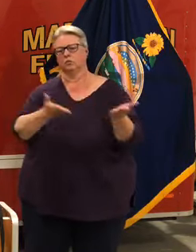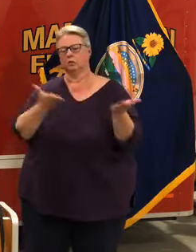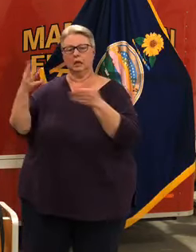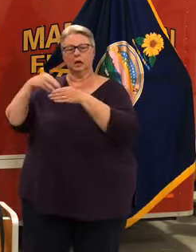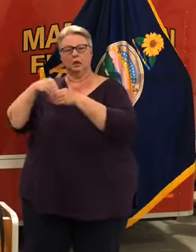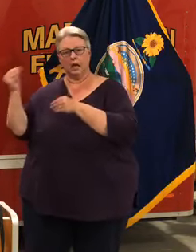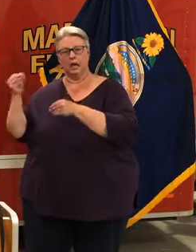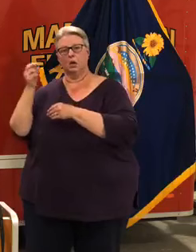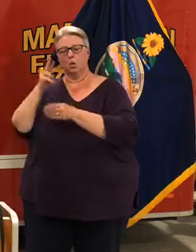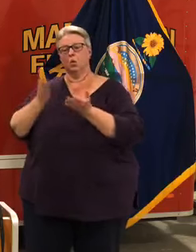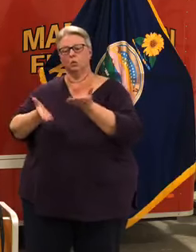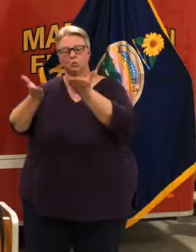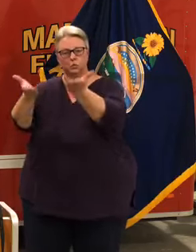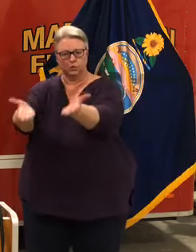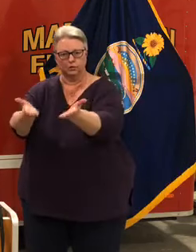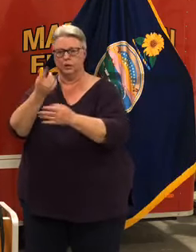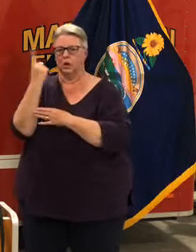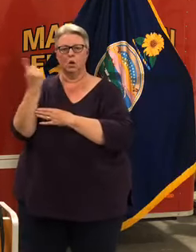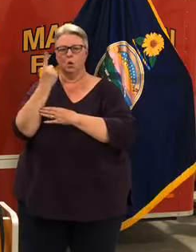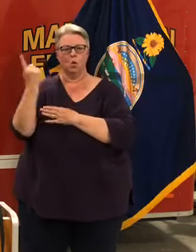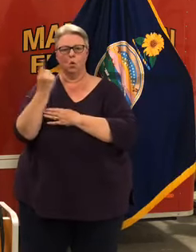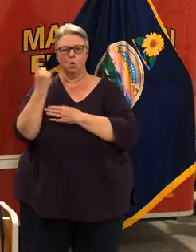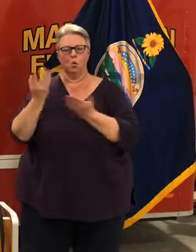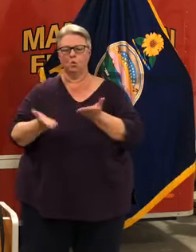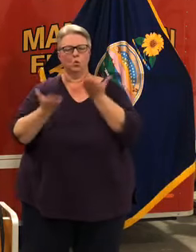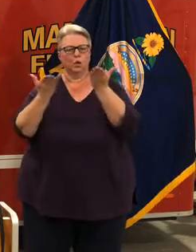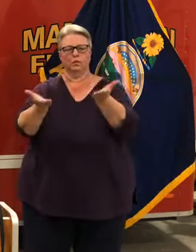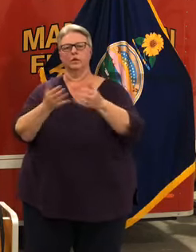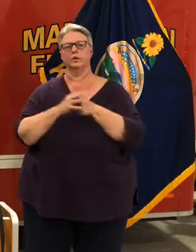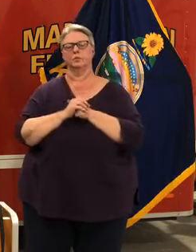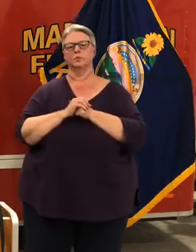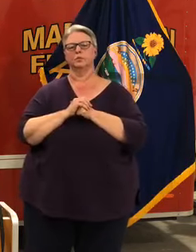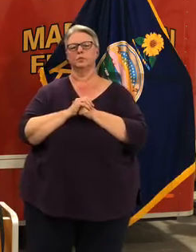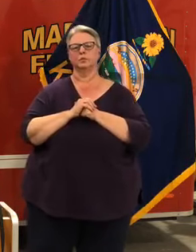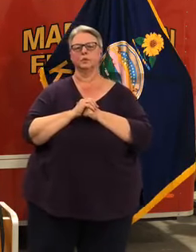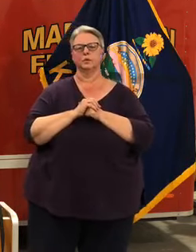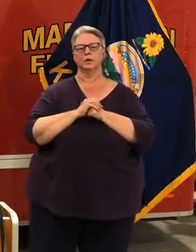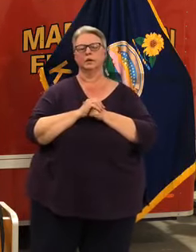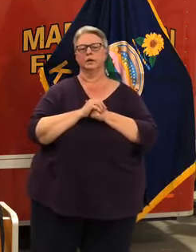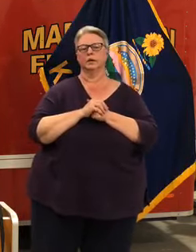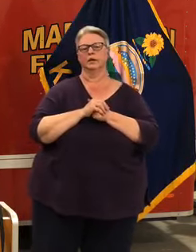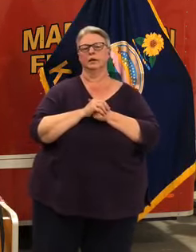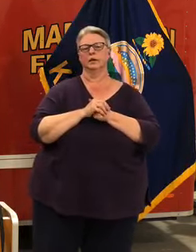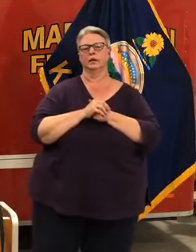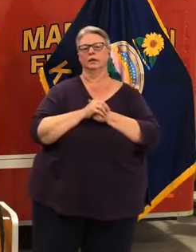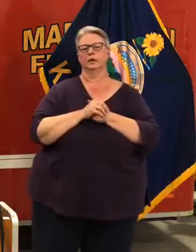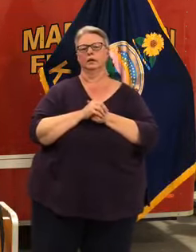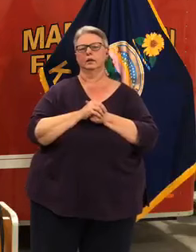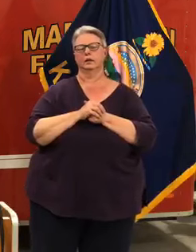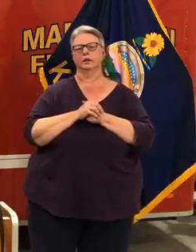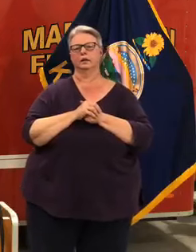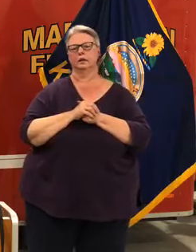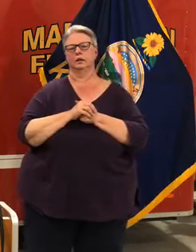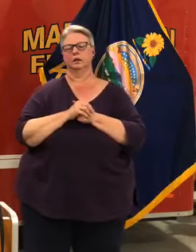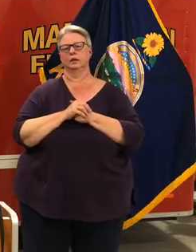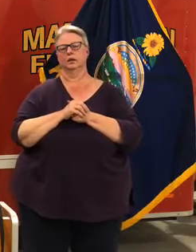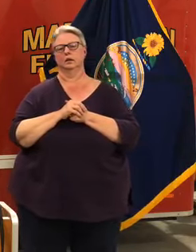only ability for restaurants to be functioning. Okay, this next question is for Dr. Chase.